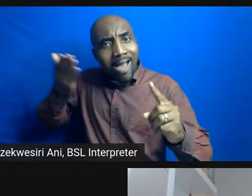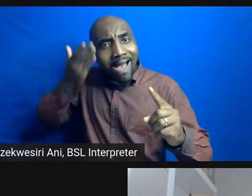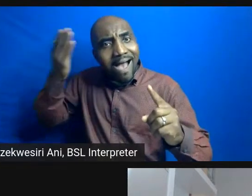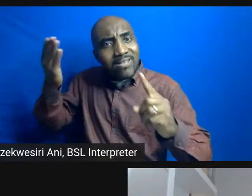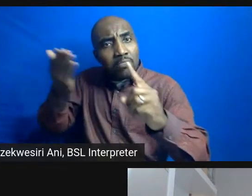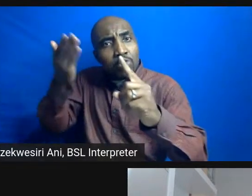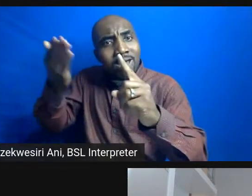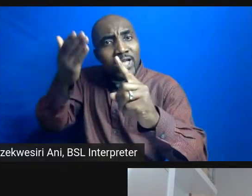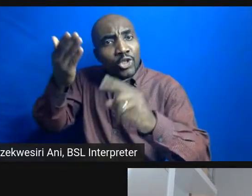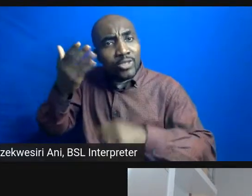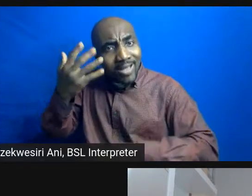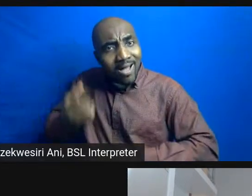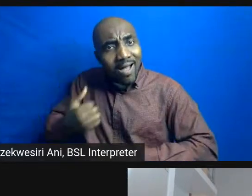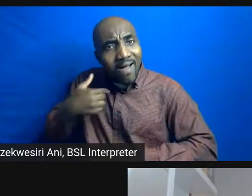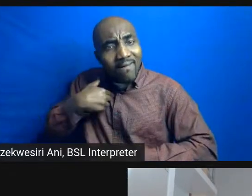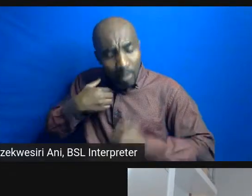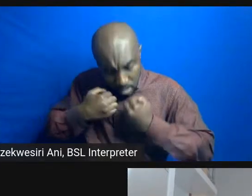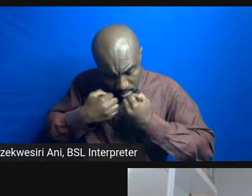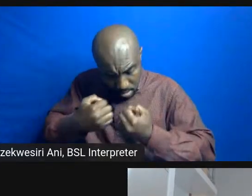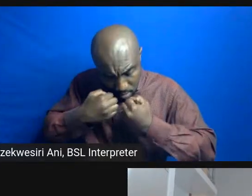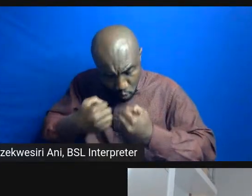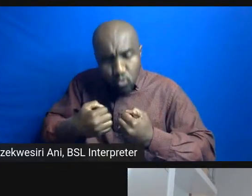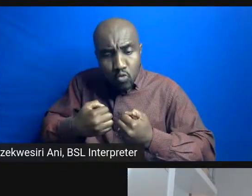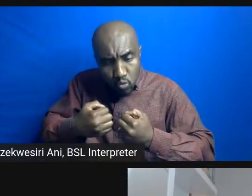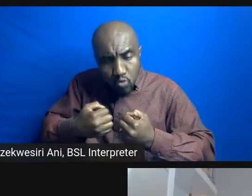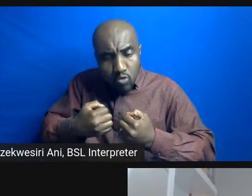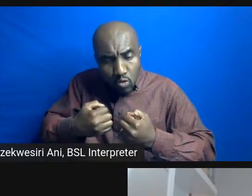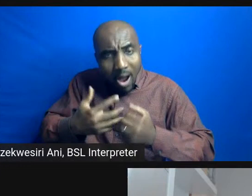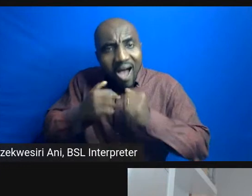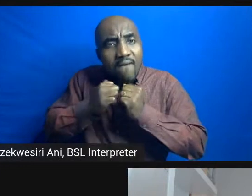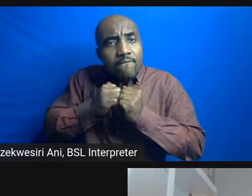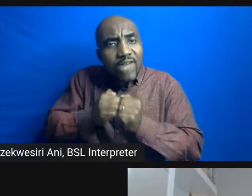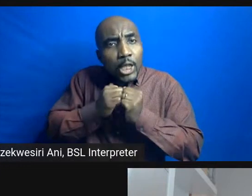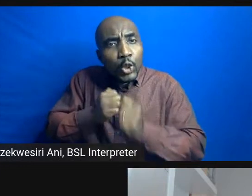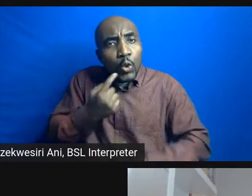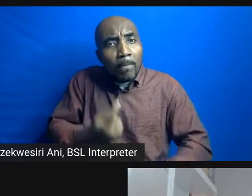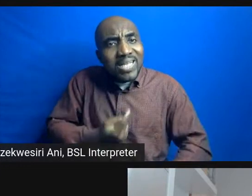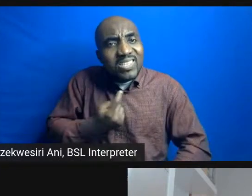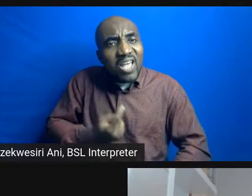and I guess maybe the value that I place on myself.